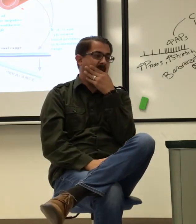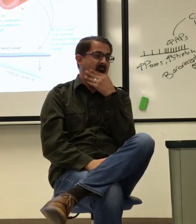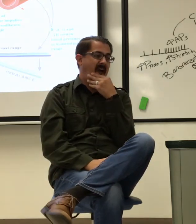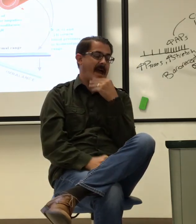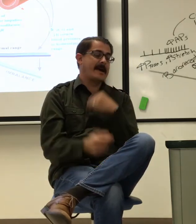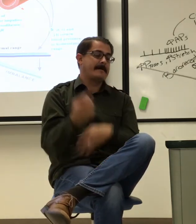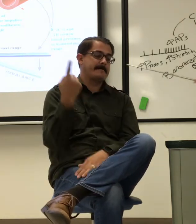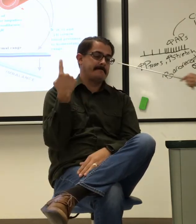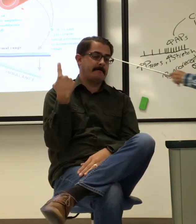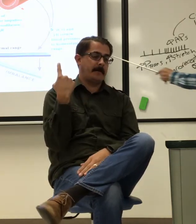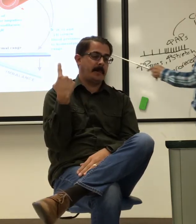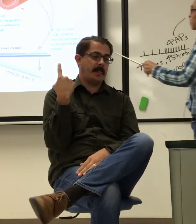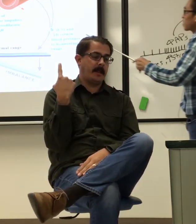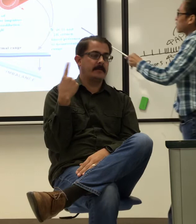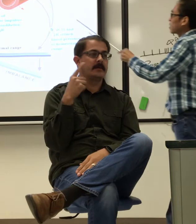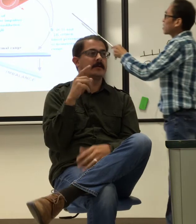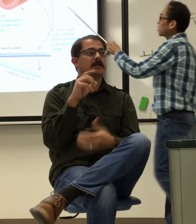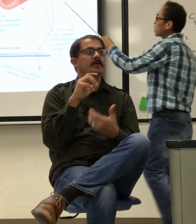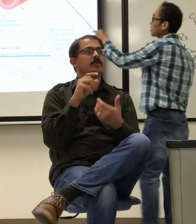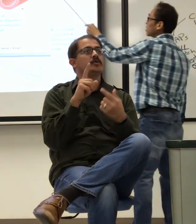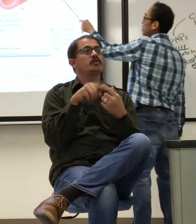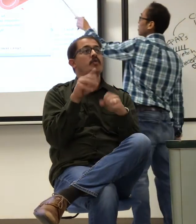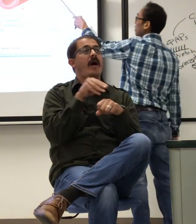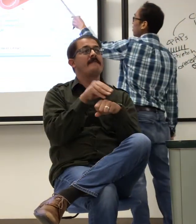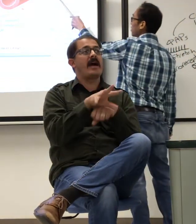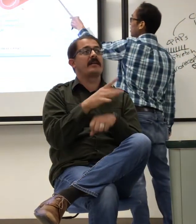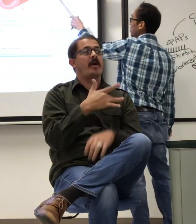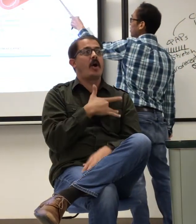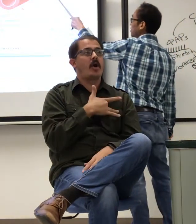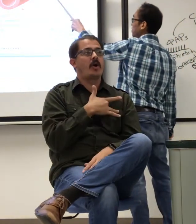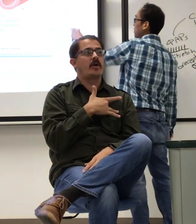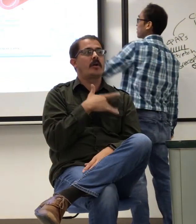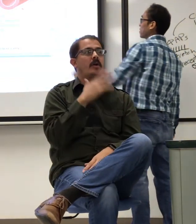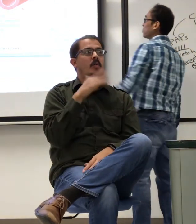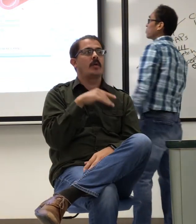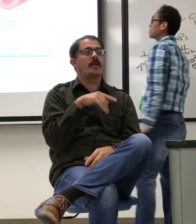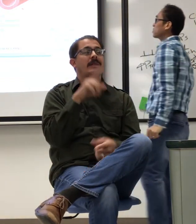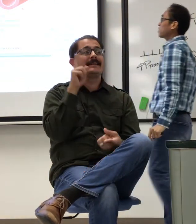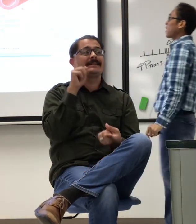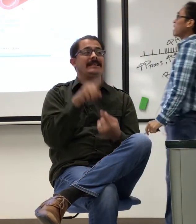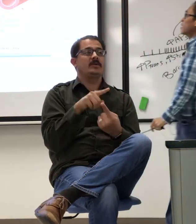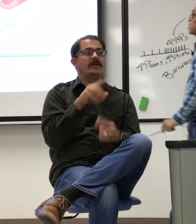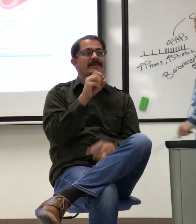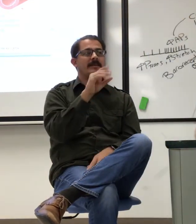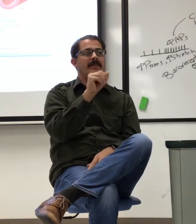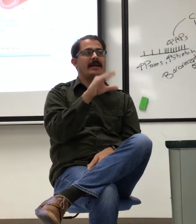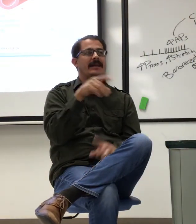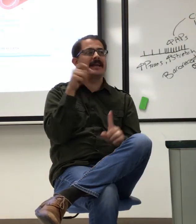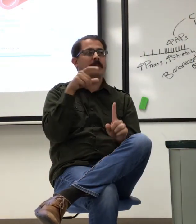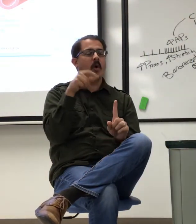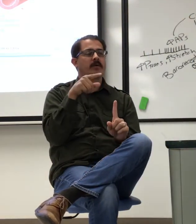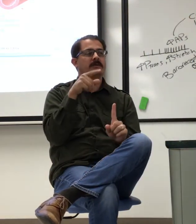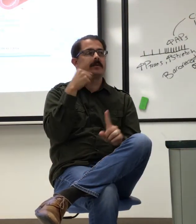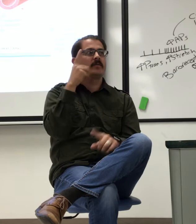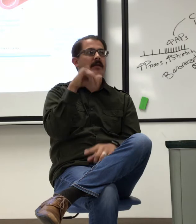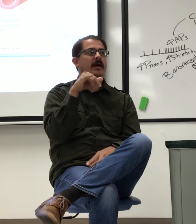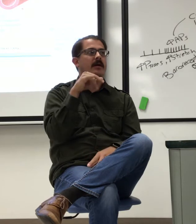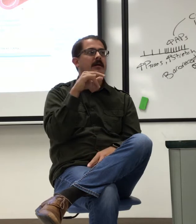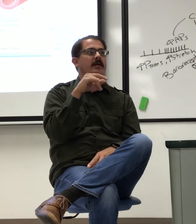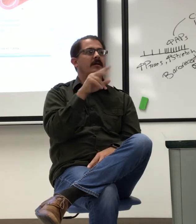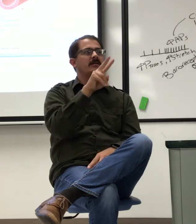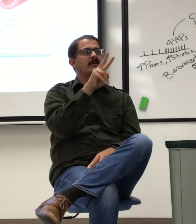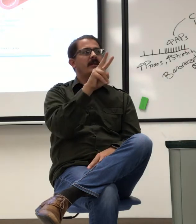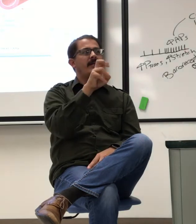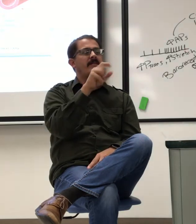here to affect the heart. You're going to decrease sympathetic impulses to that. You know, there's the